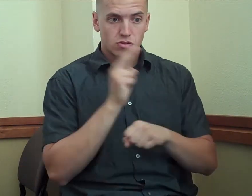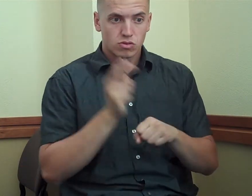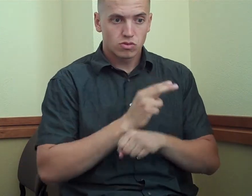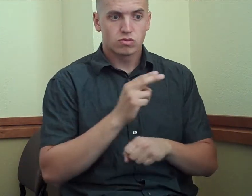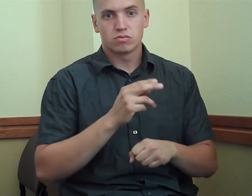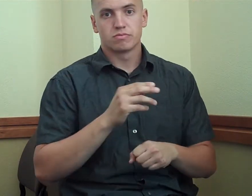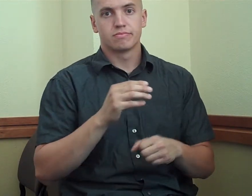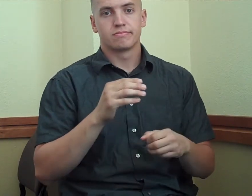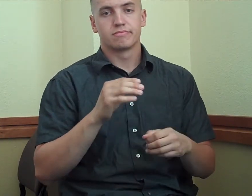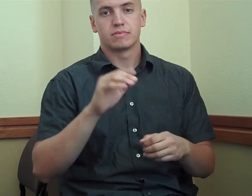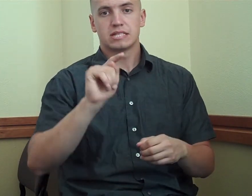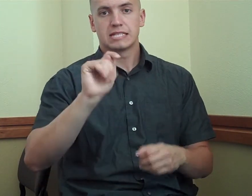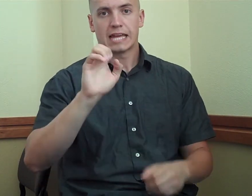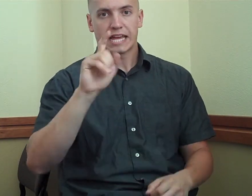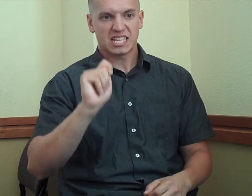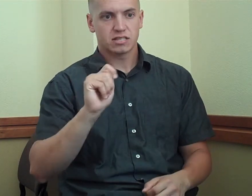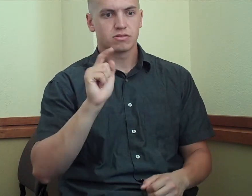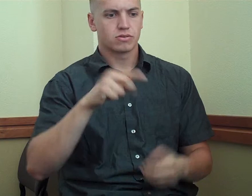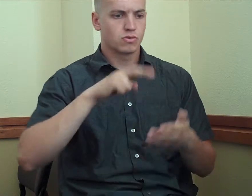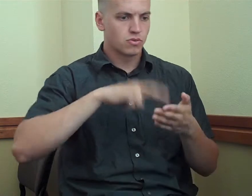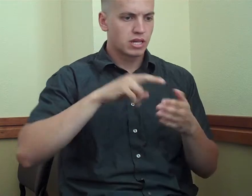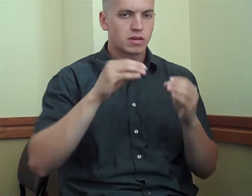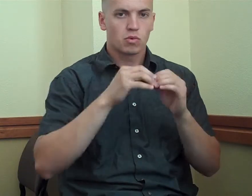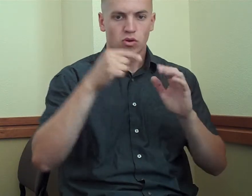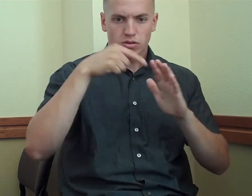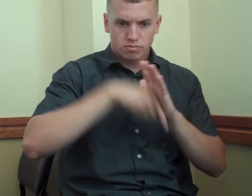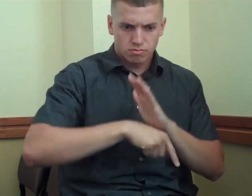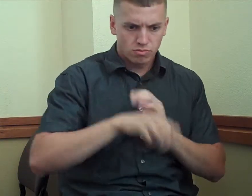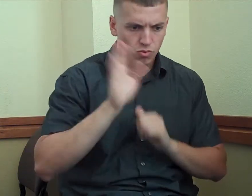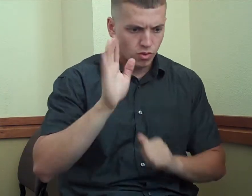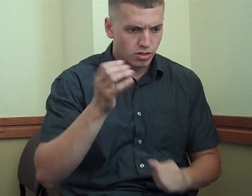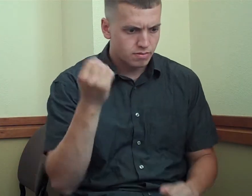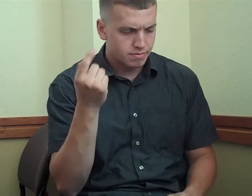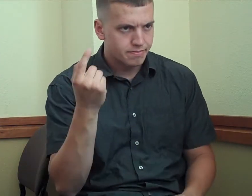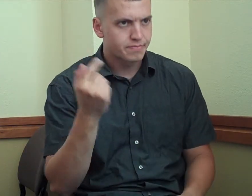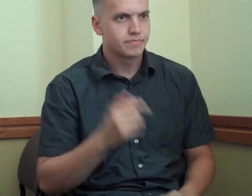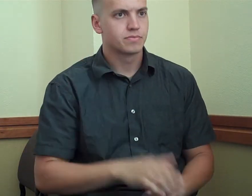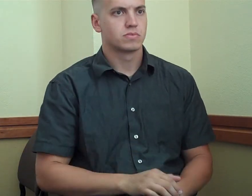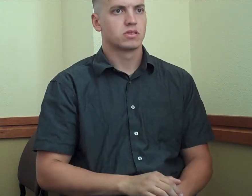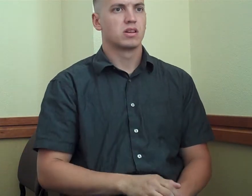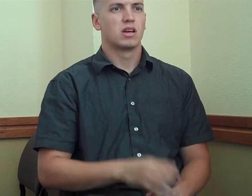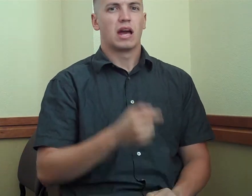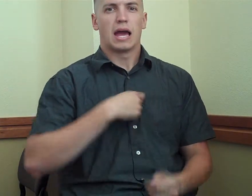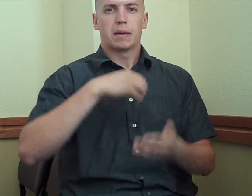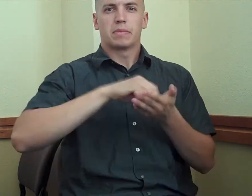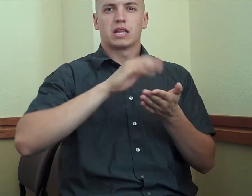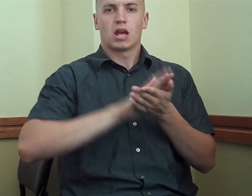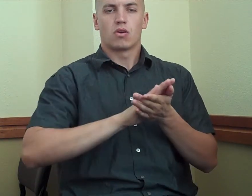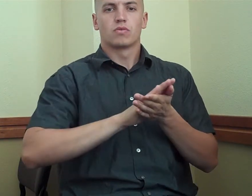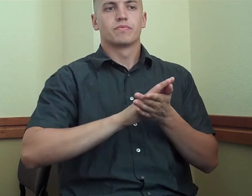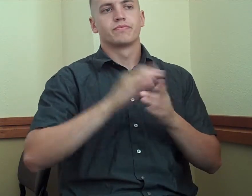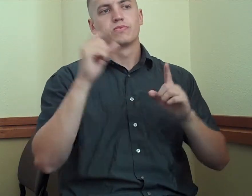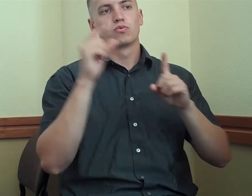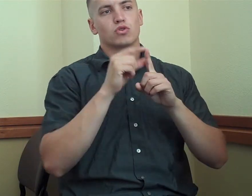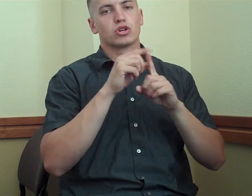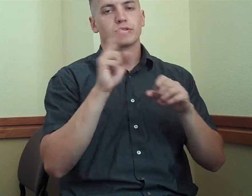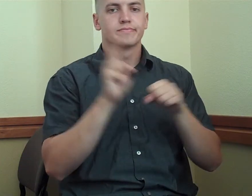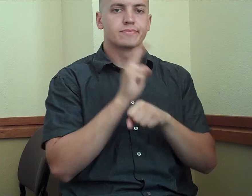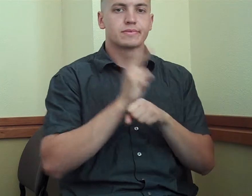text. We can get some clues from the pictures. And I put the word pictures instead of illustrations because when we write down what